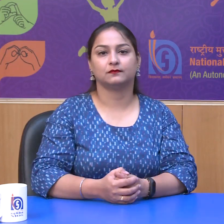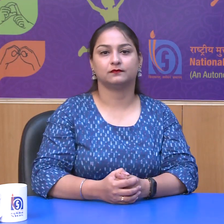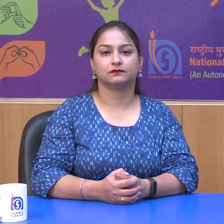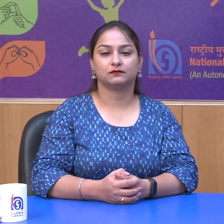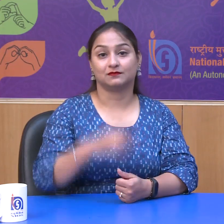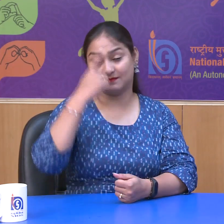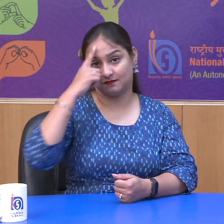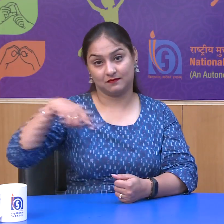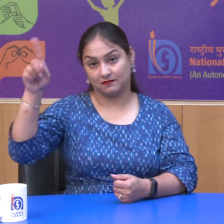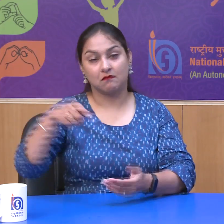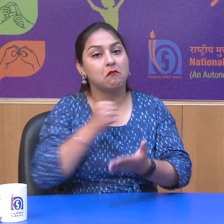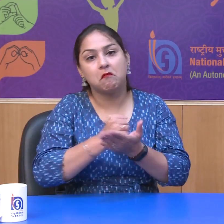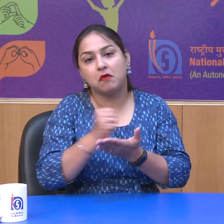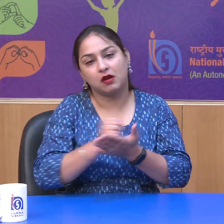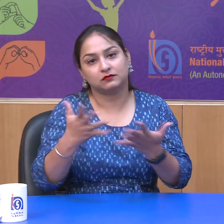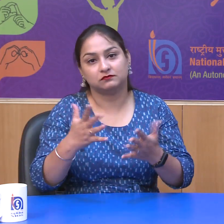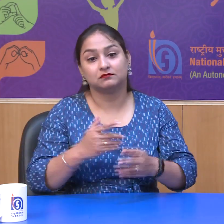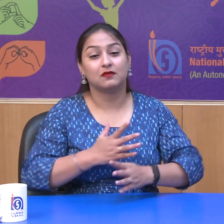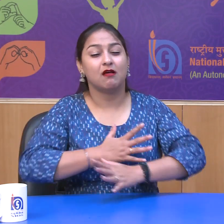India does not practice extensive cultivation.